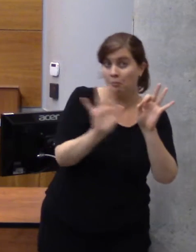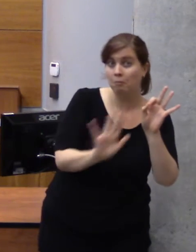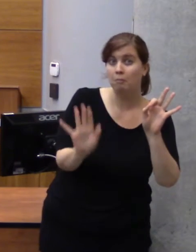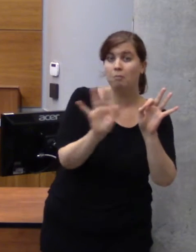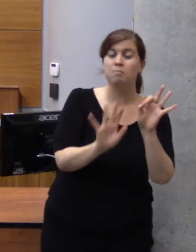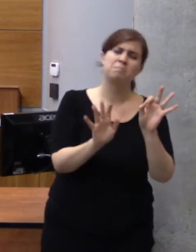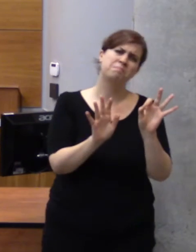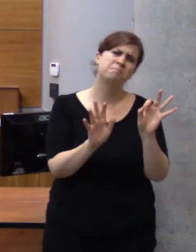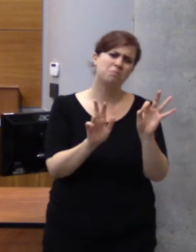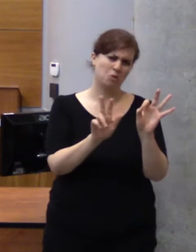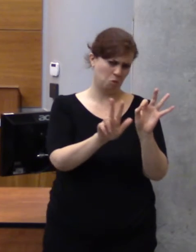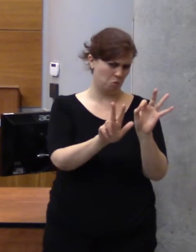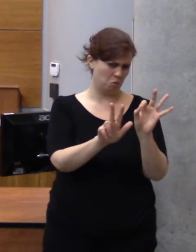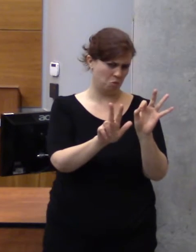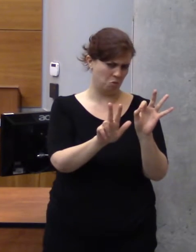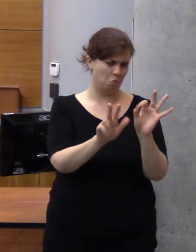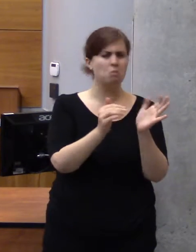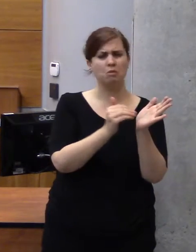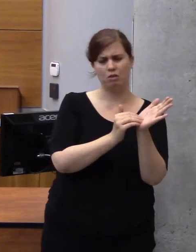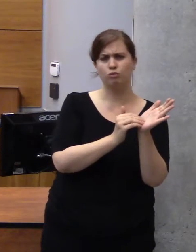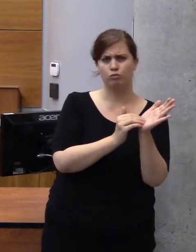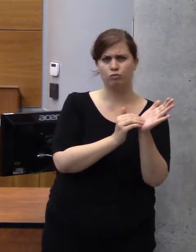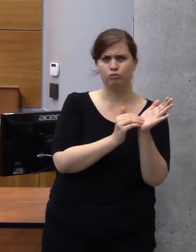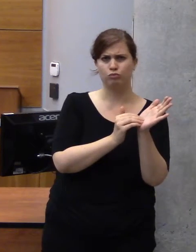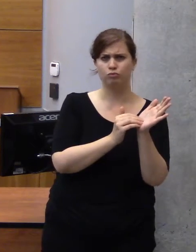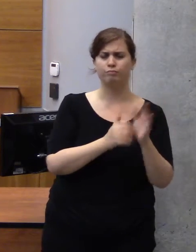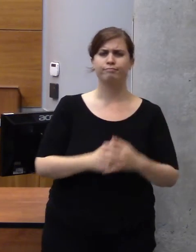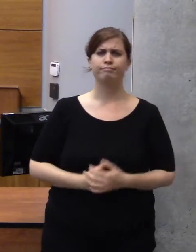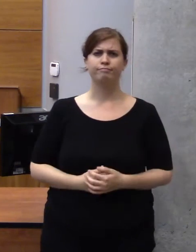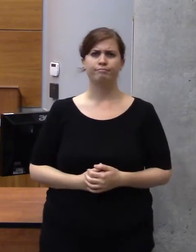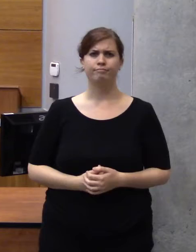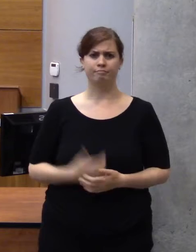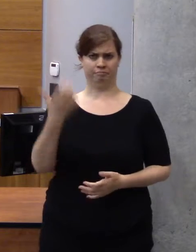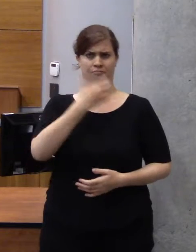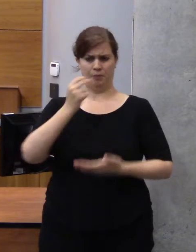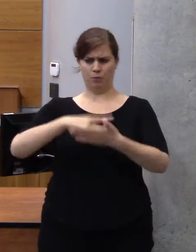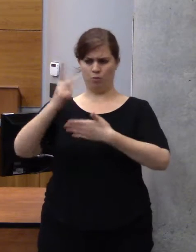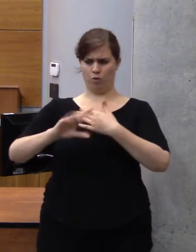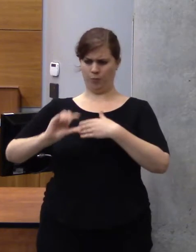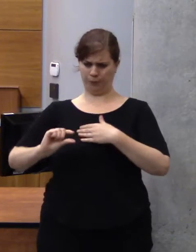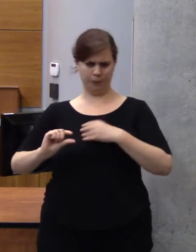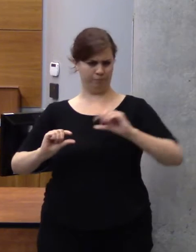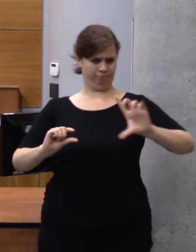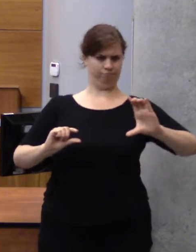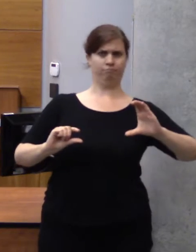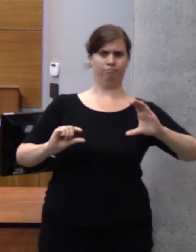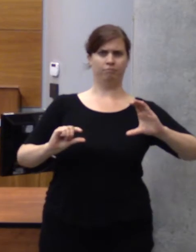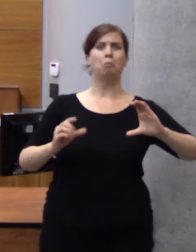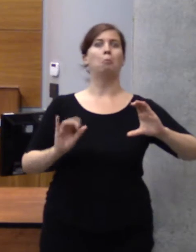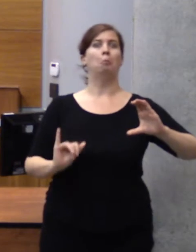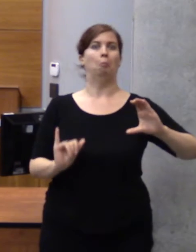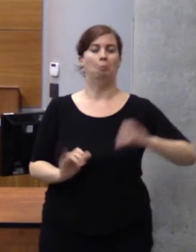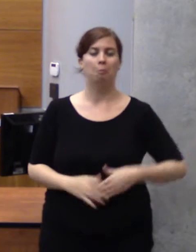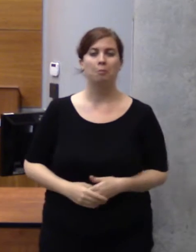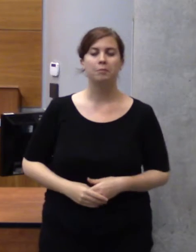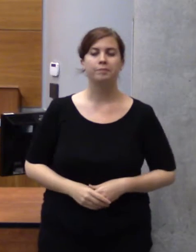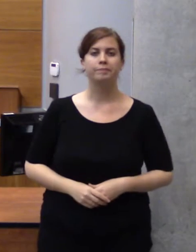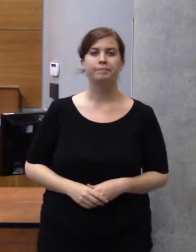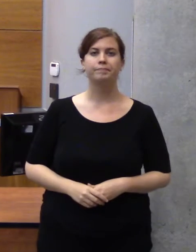want to put a word out there about grants. A lot of social workers are responsible for applying for grants for their programming. There are a lot of wonderful grants out there,